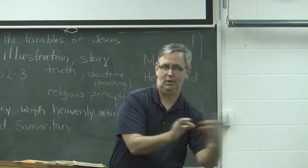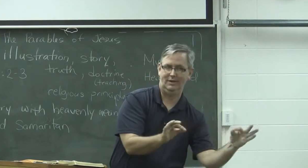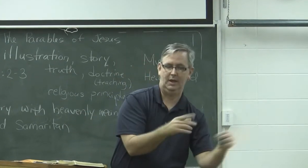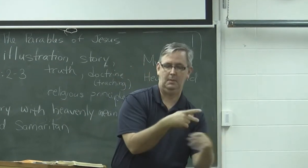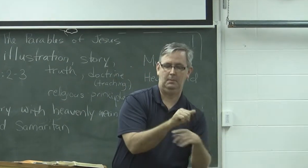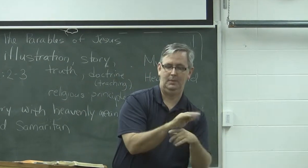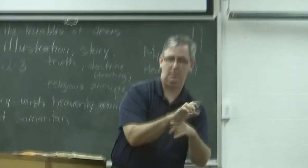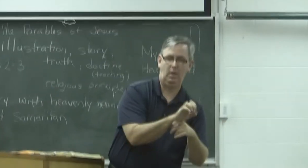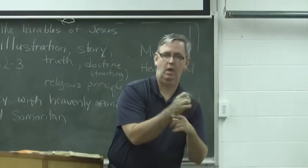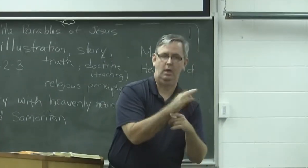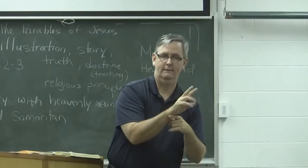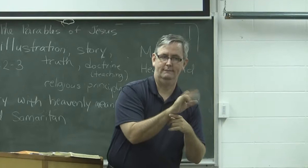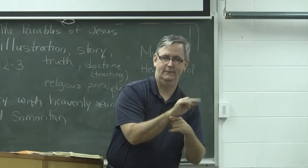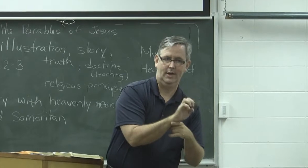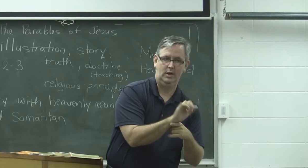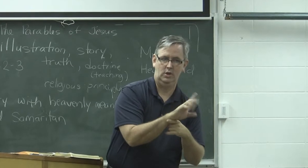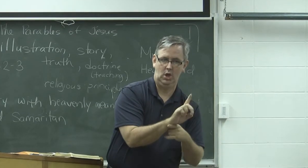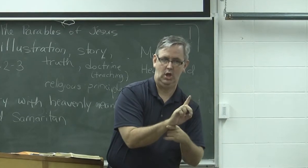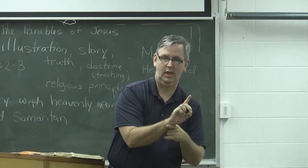story. The vineyard.